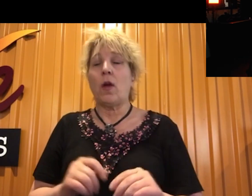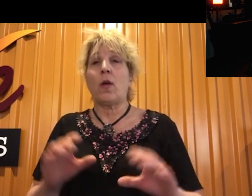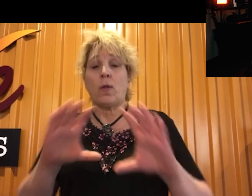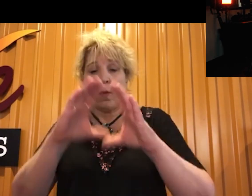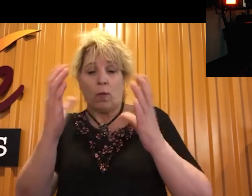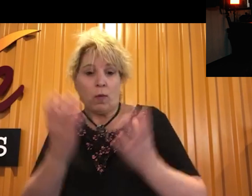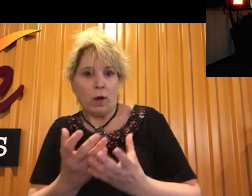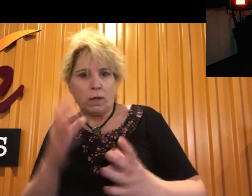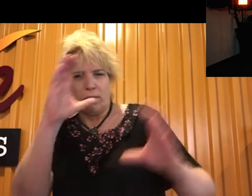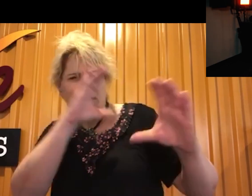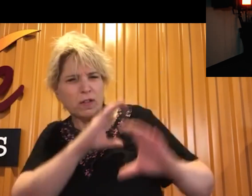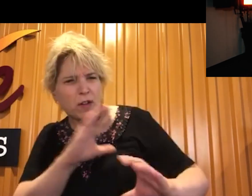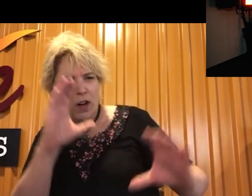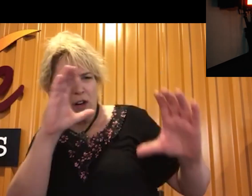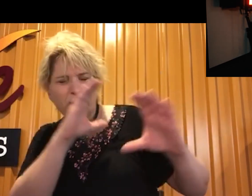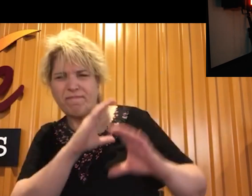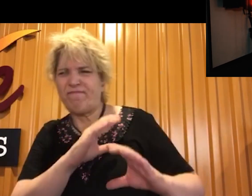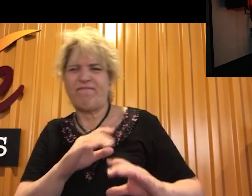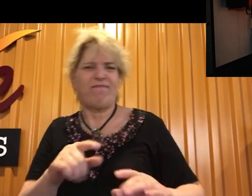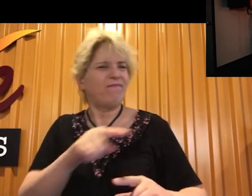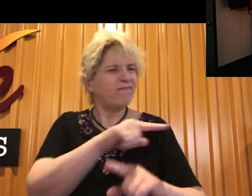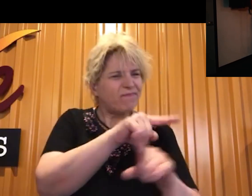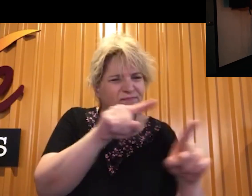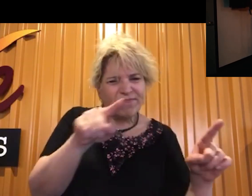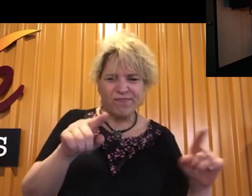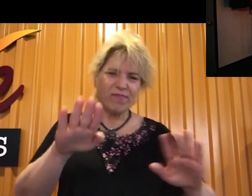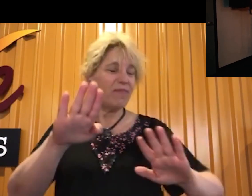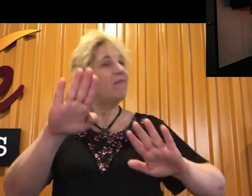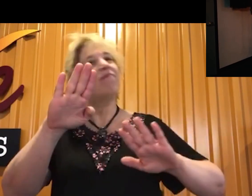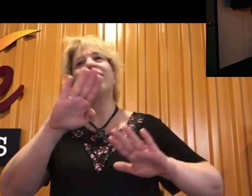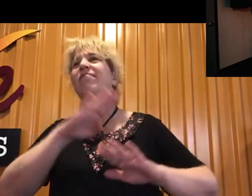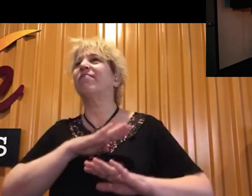And I'll search the world,